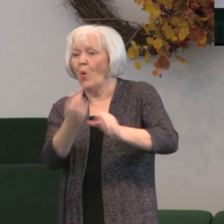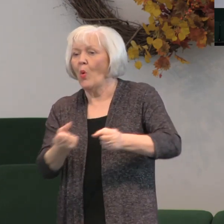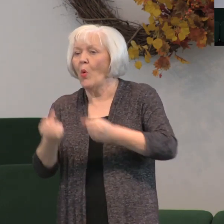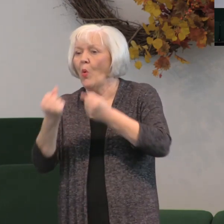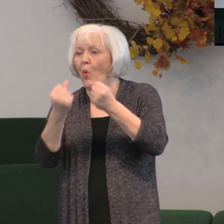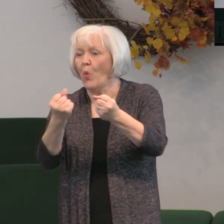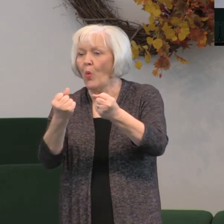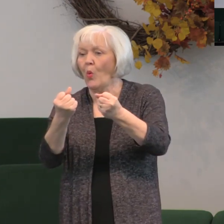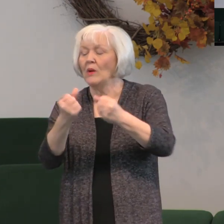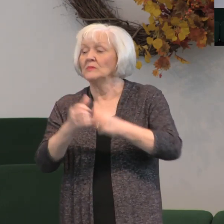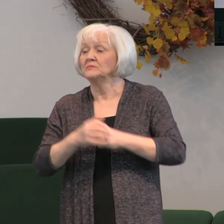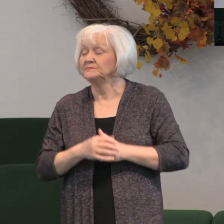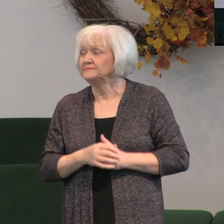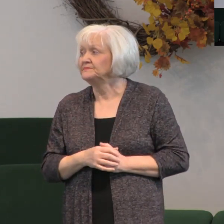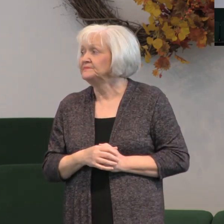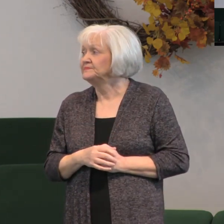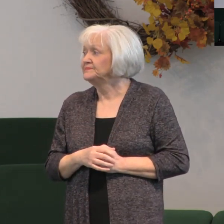kind of medicine.